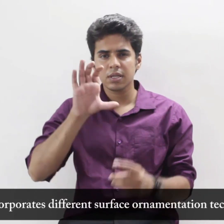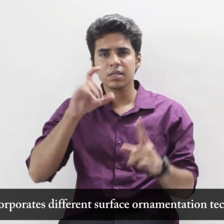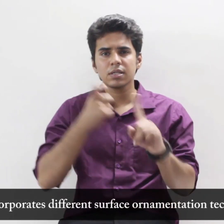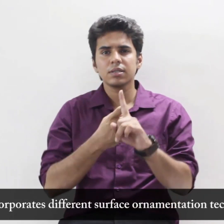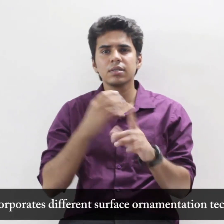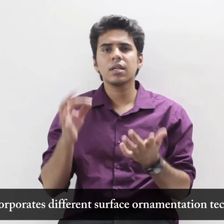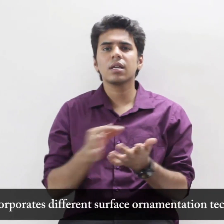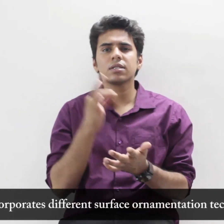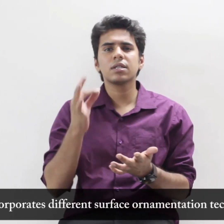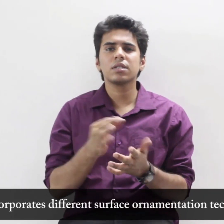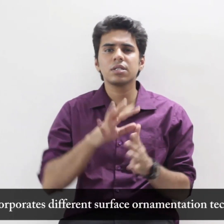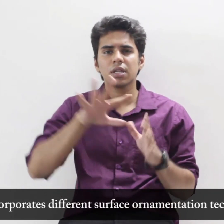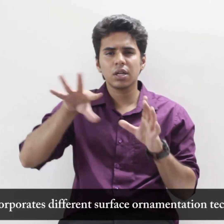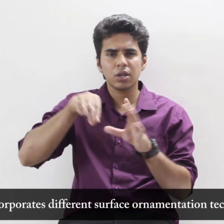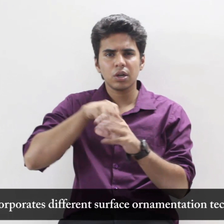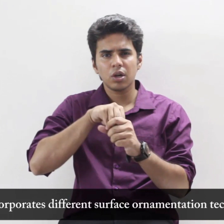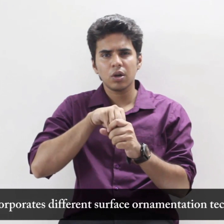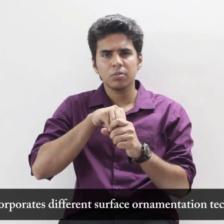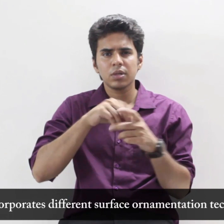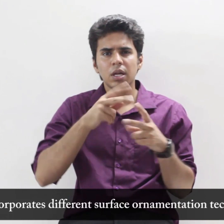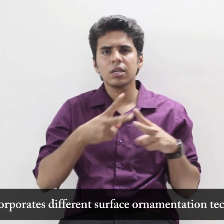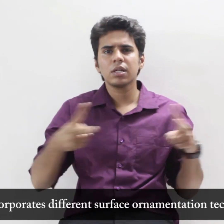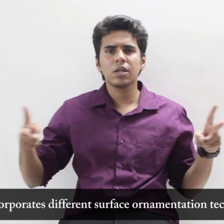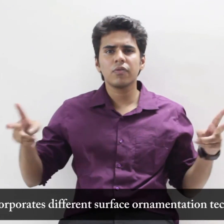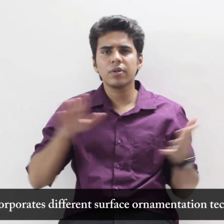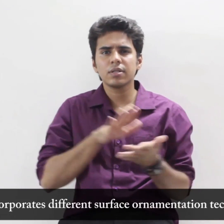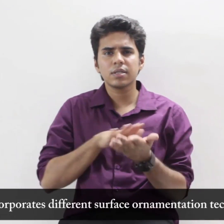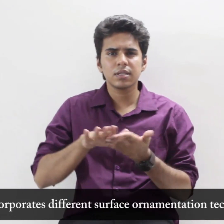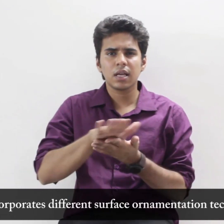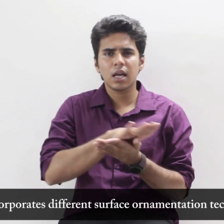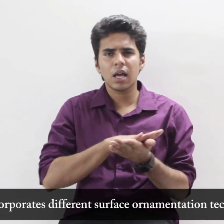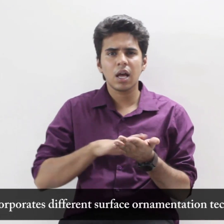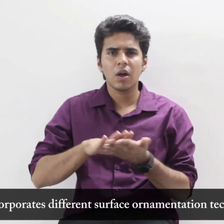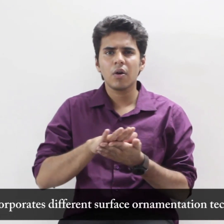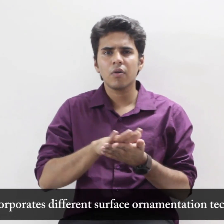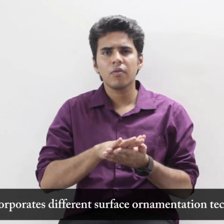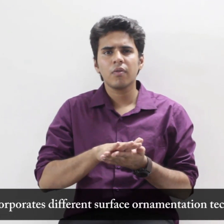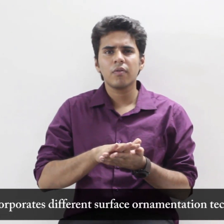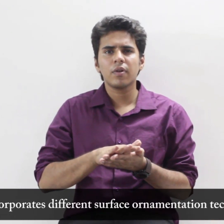Chicken curry incorporates different surface ornamentations, techniques, stitches.